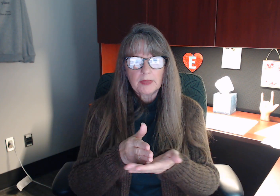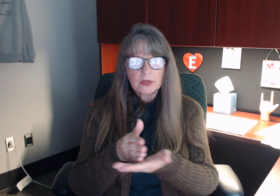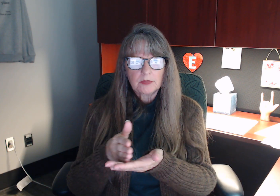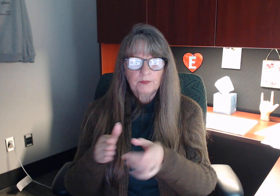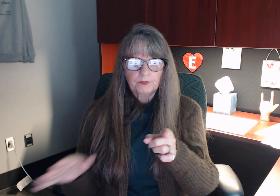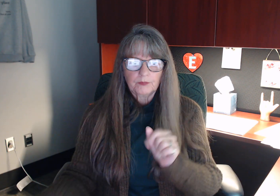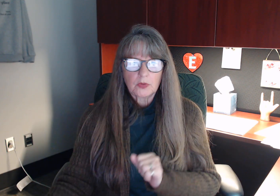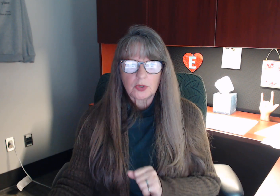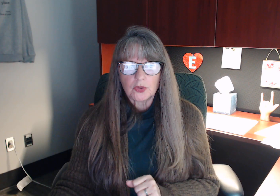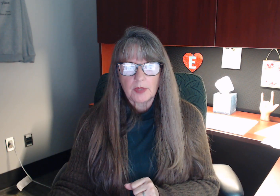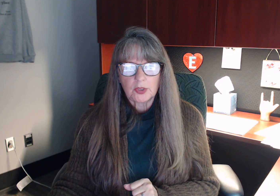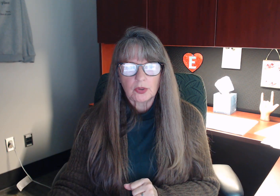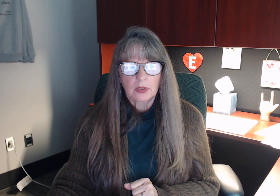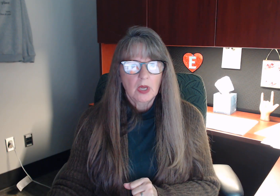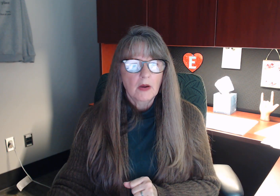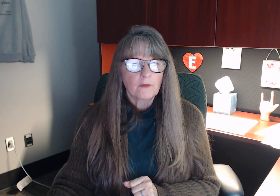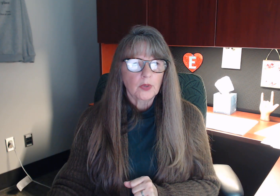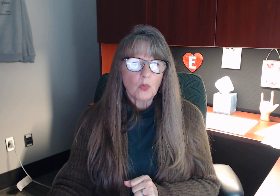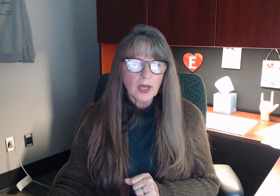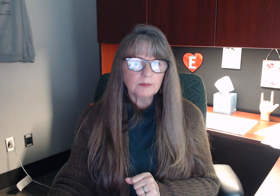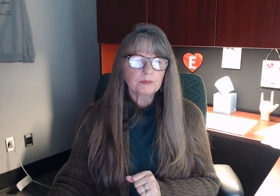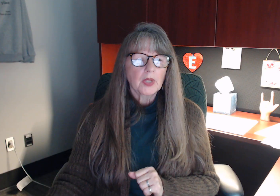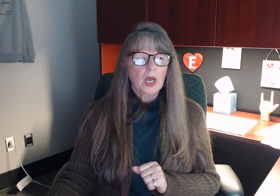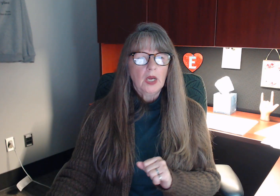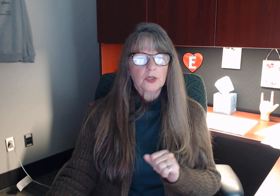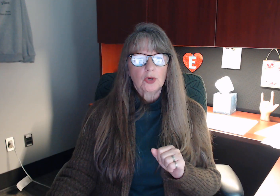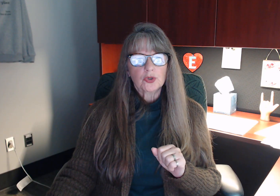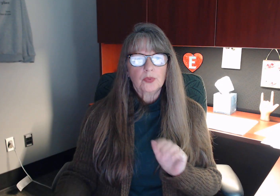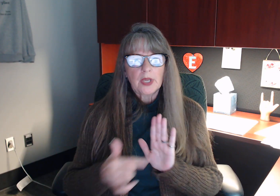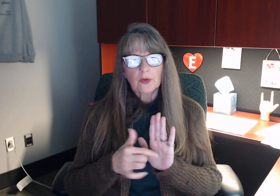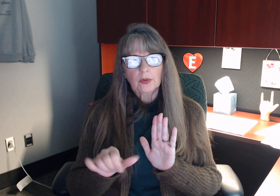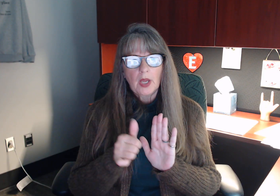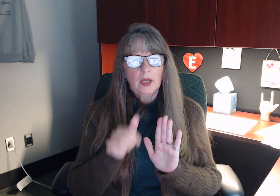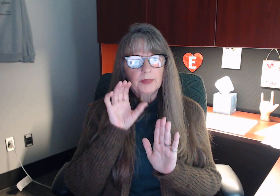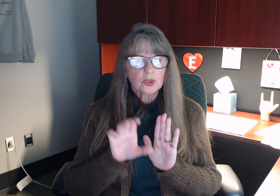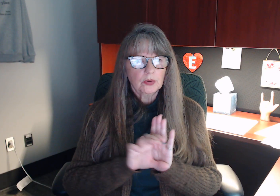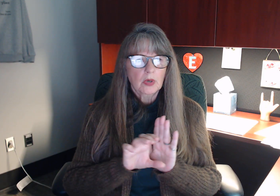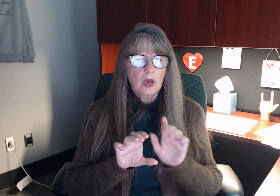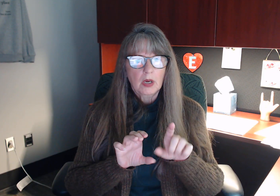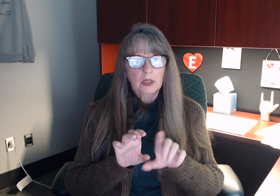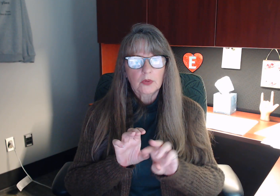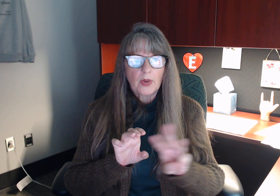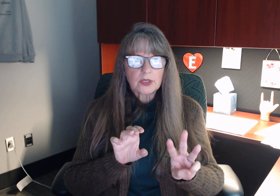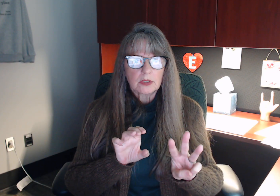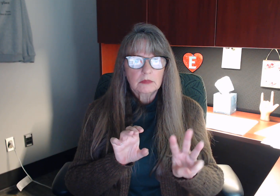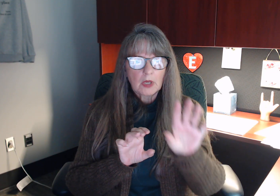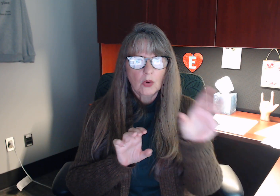segments. So it shows you that picture. 41 shows you another picture on the west